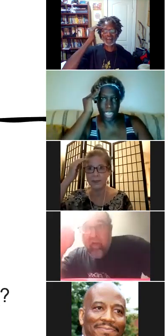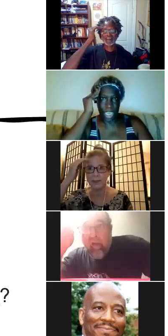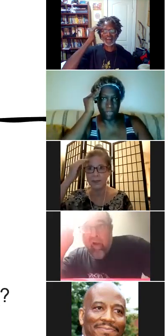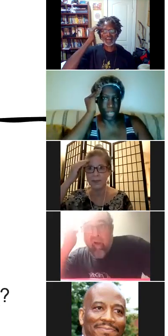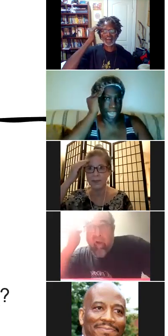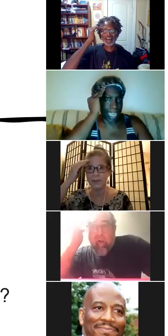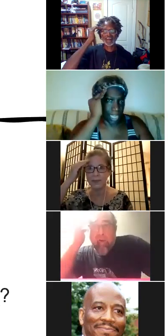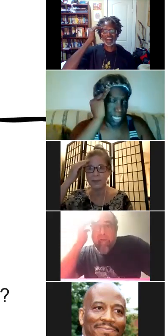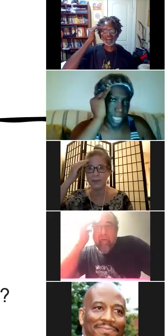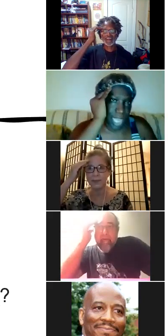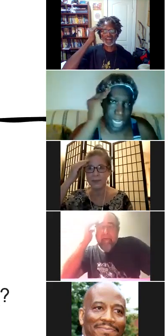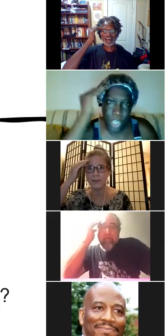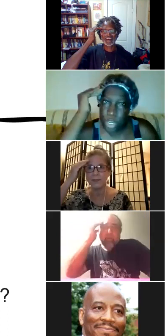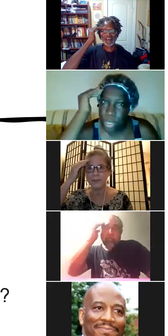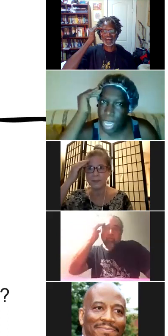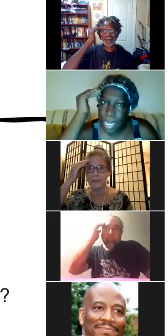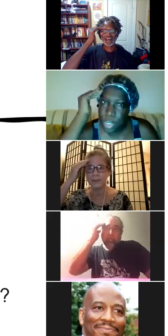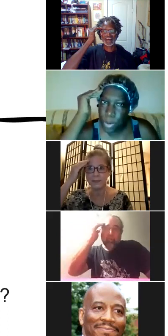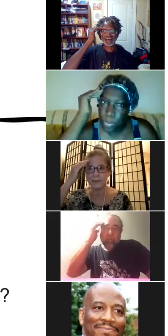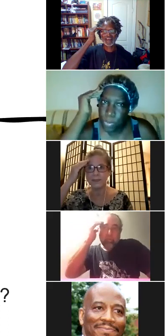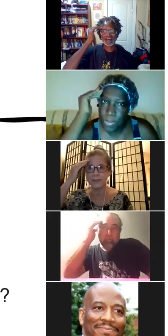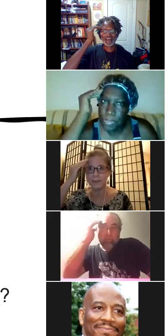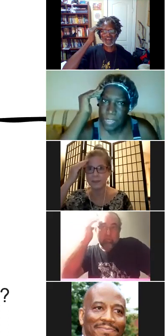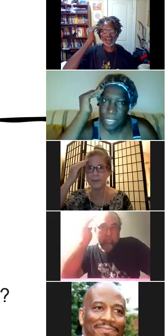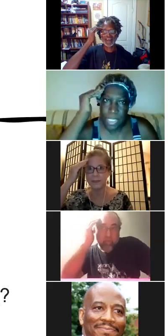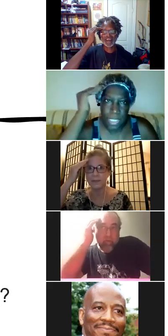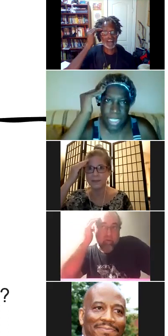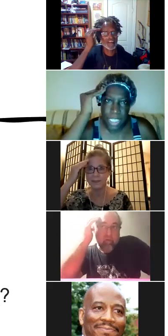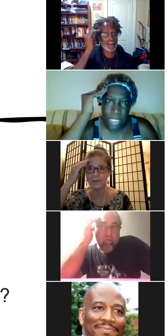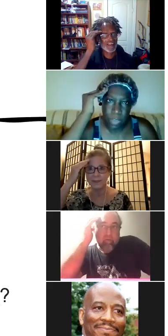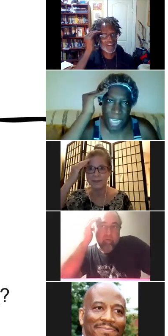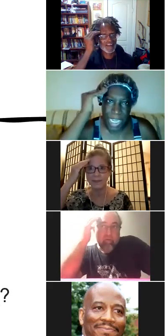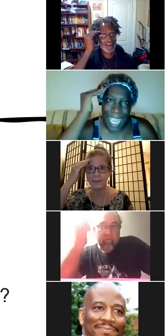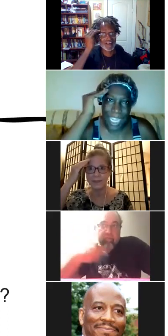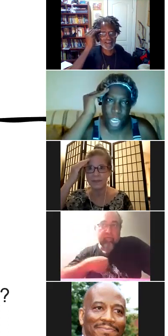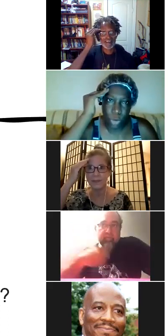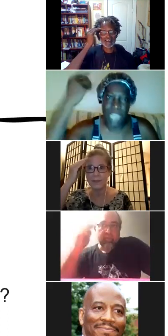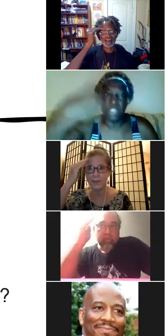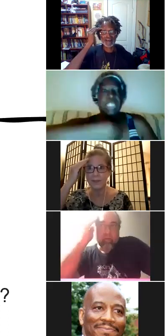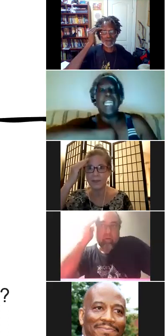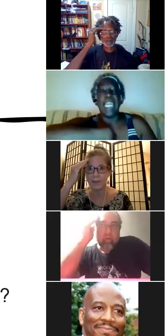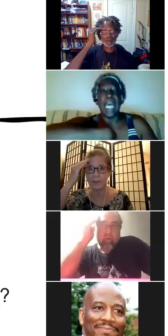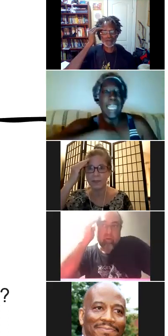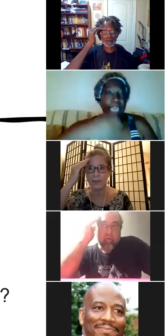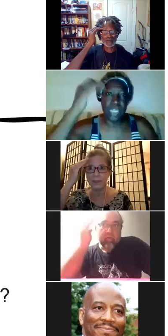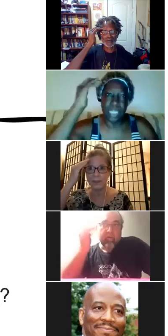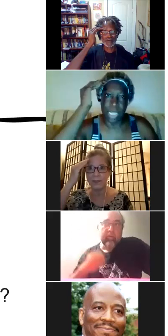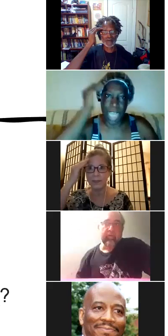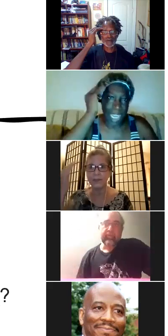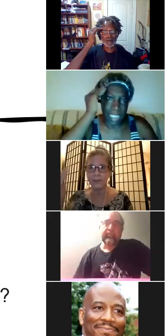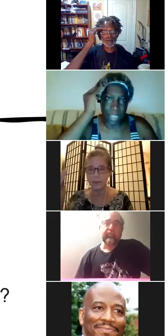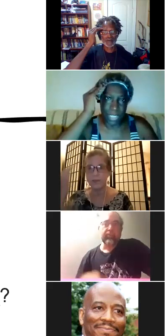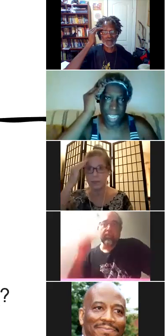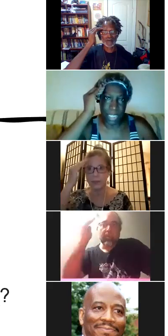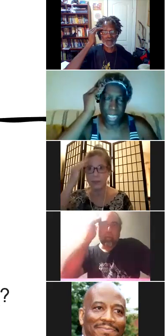on the side of your head. I know. This could also mean I know without you signing I.